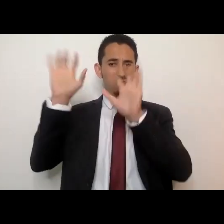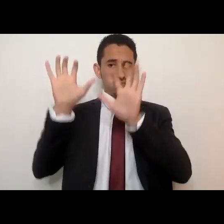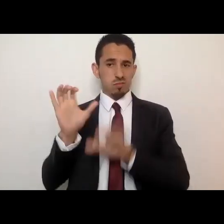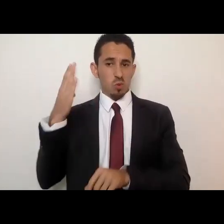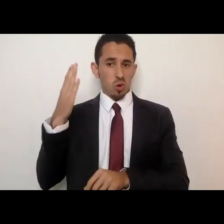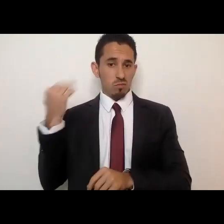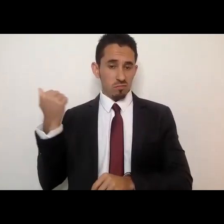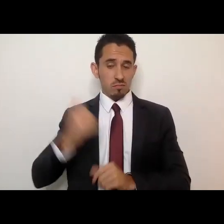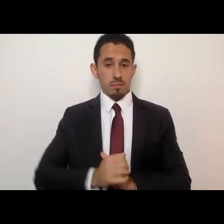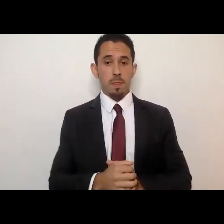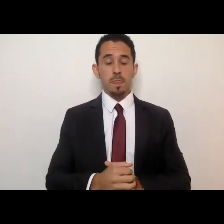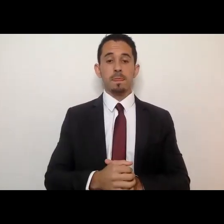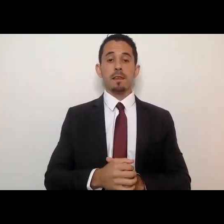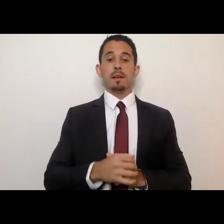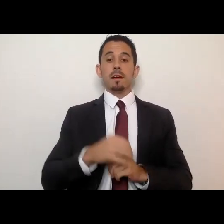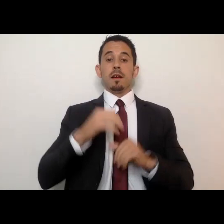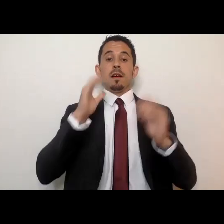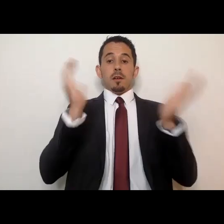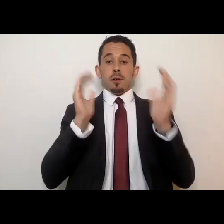So each dot represents a case.